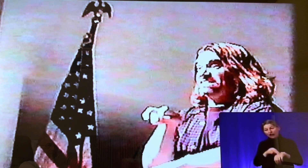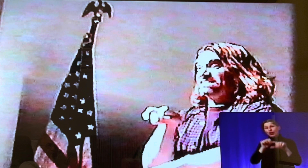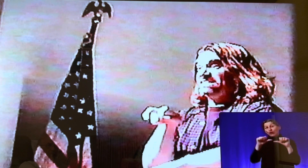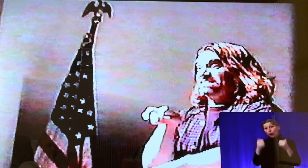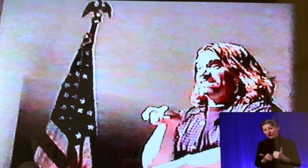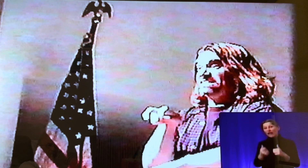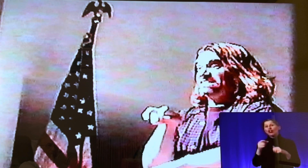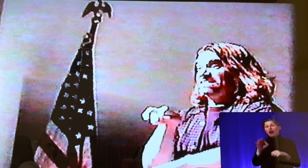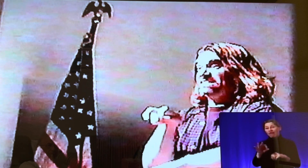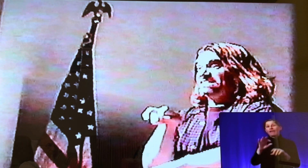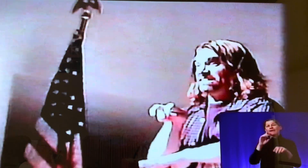Deaf.